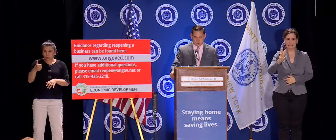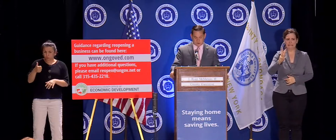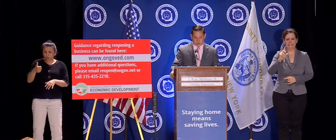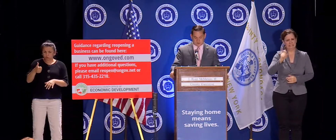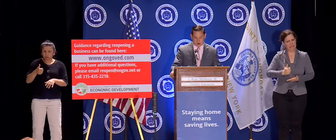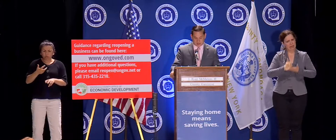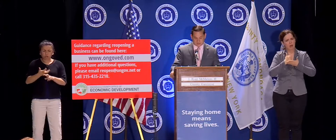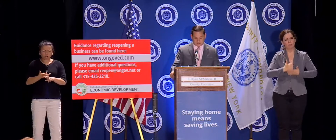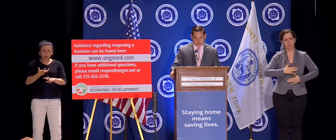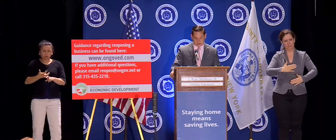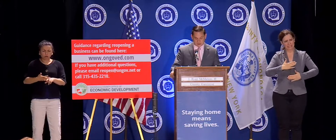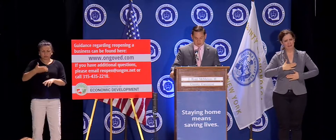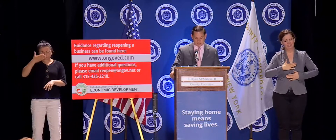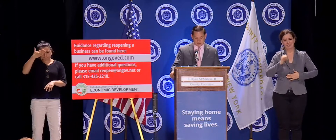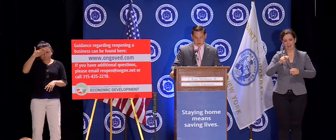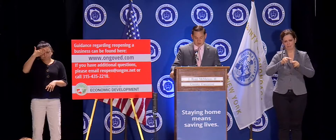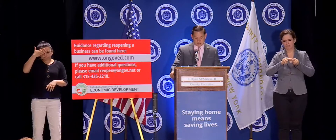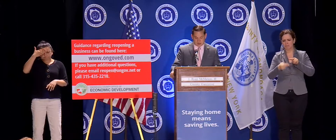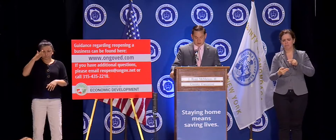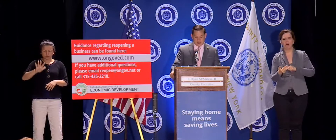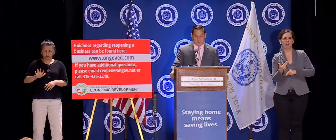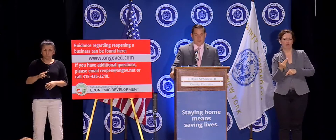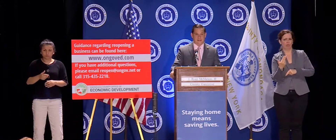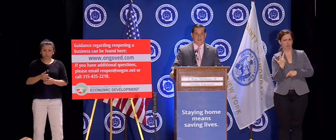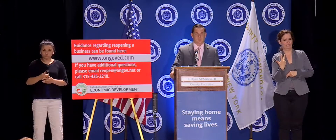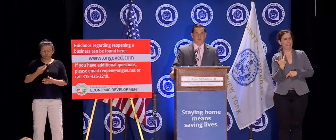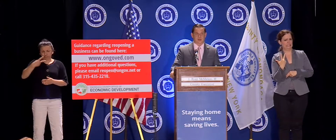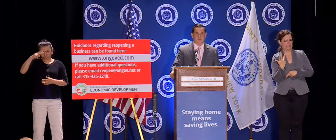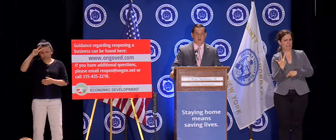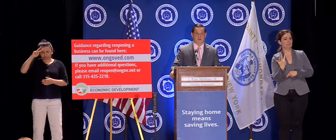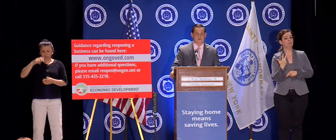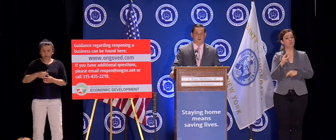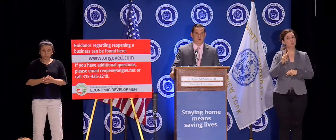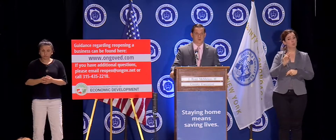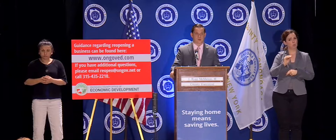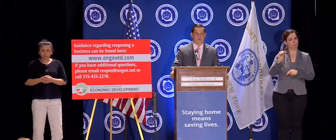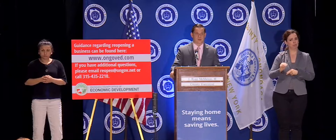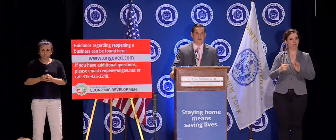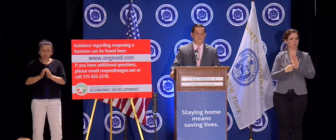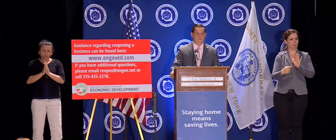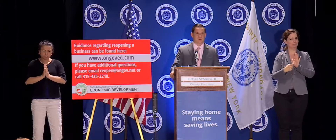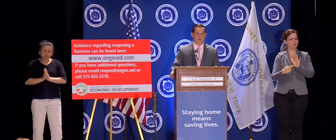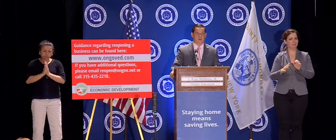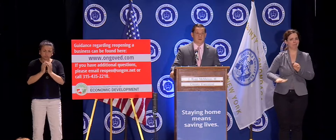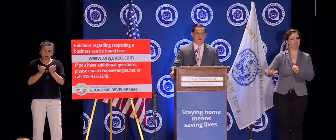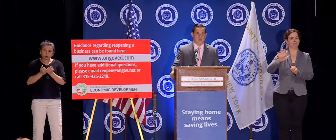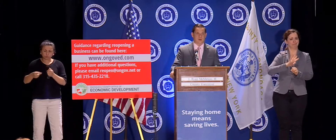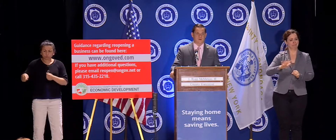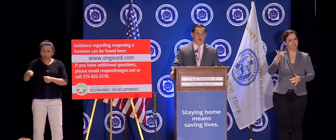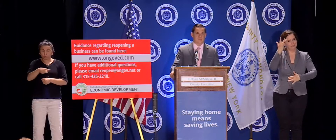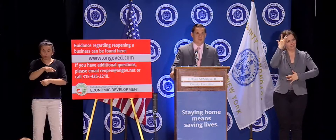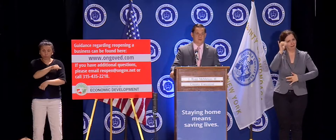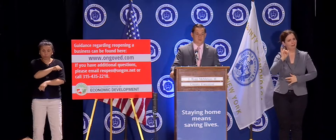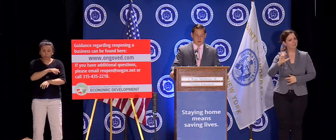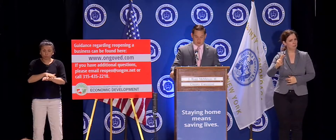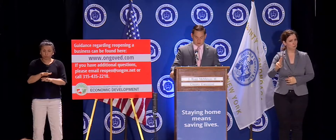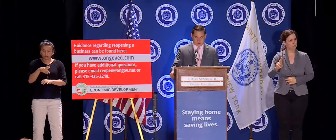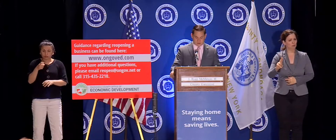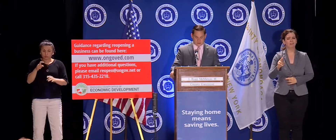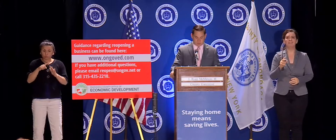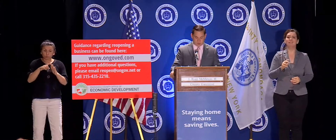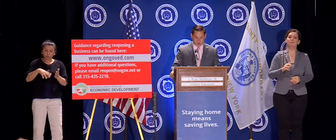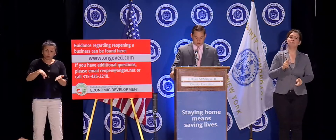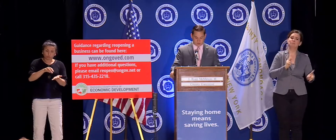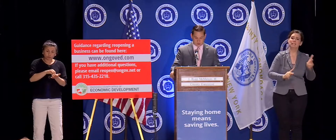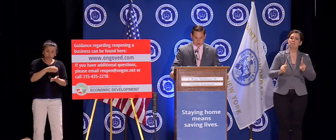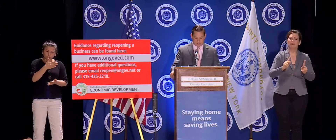represents 2% of our active cases. Again, I would ask that we think about these folks and really their families and